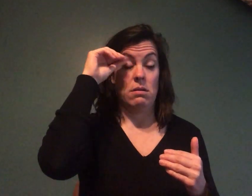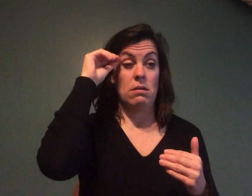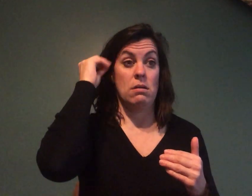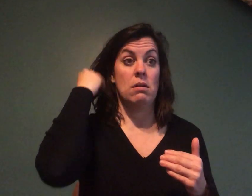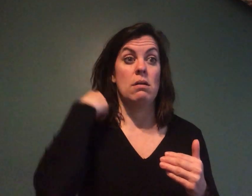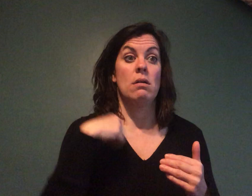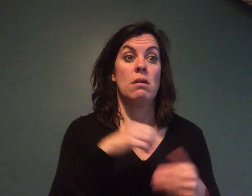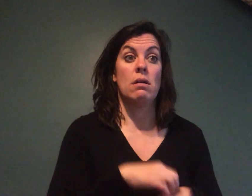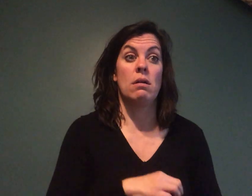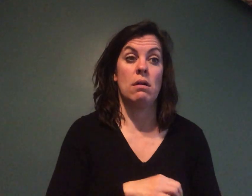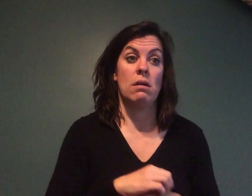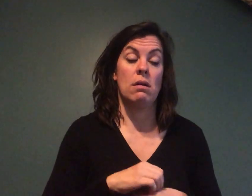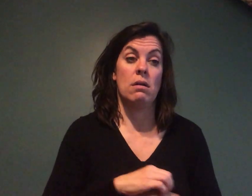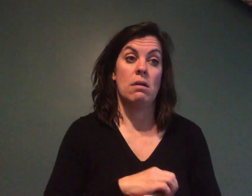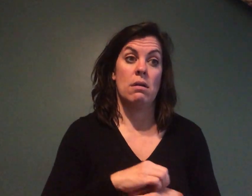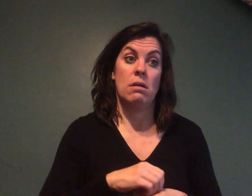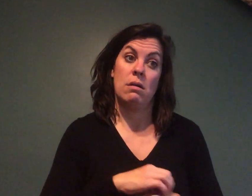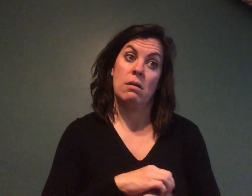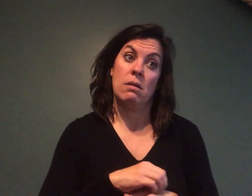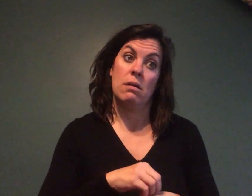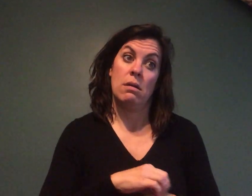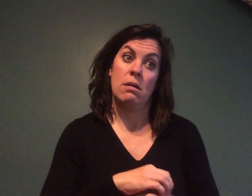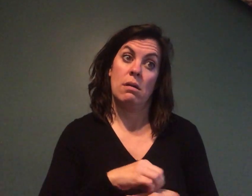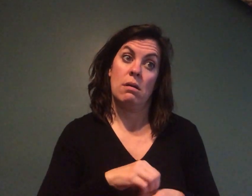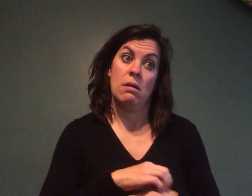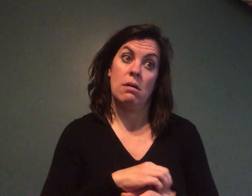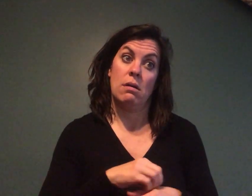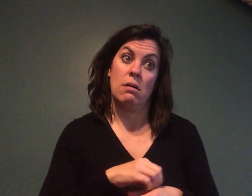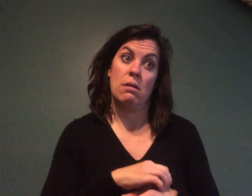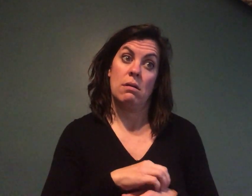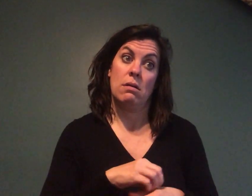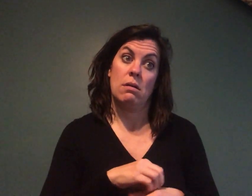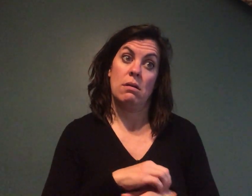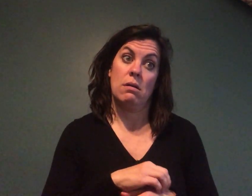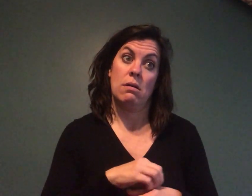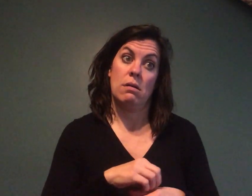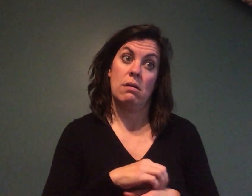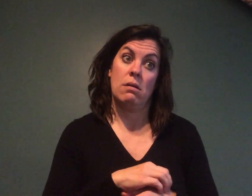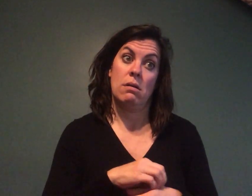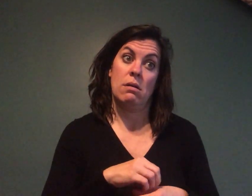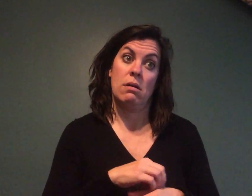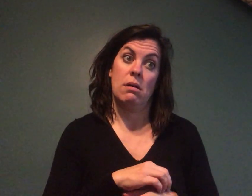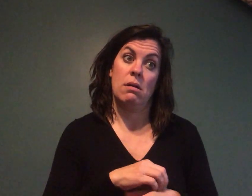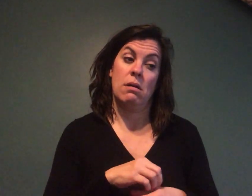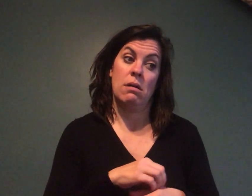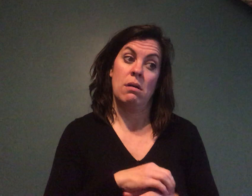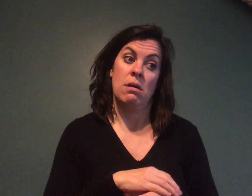in there, but yes, it must be continuous. Okay, no breaks in the ground.